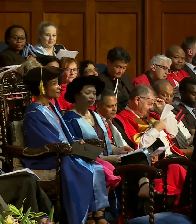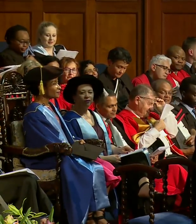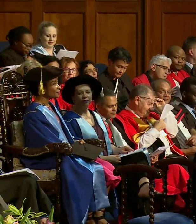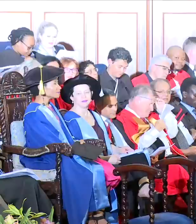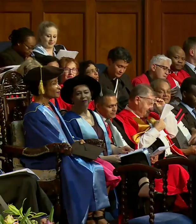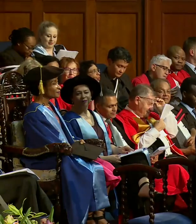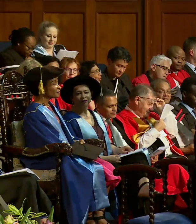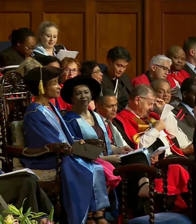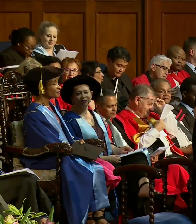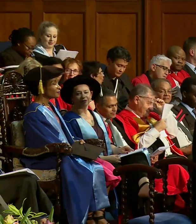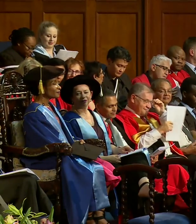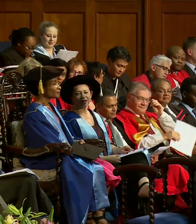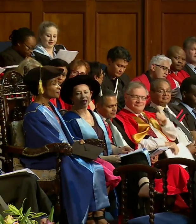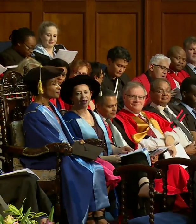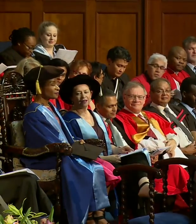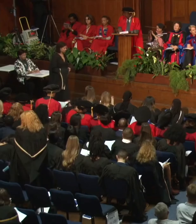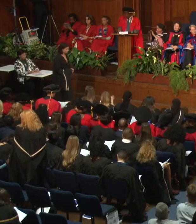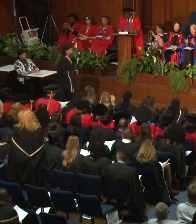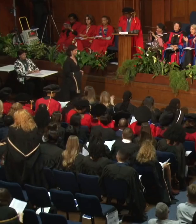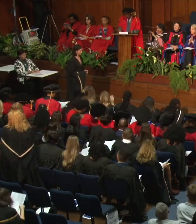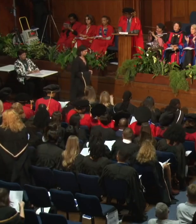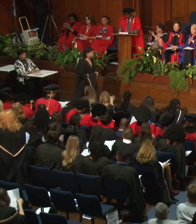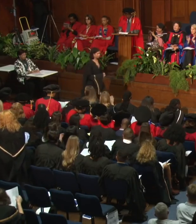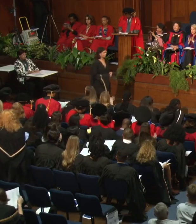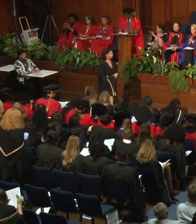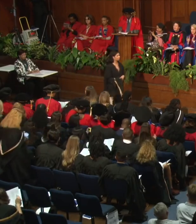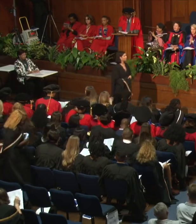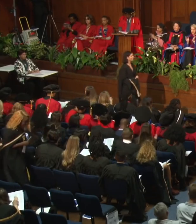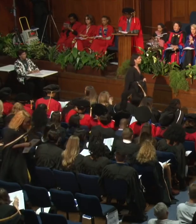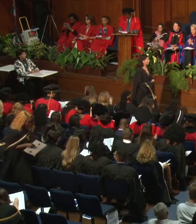Callan Alexandra van Rensberg.